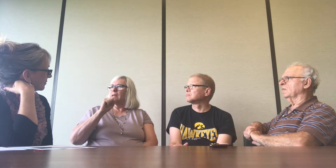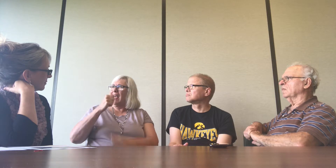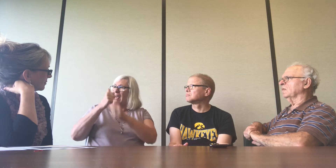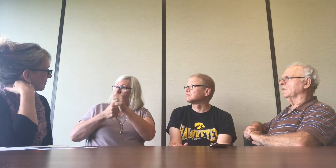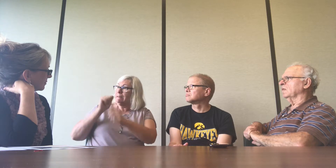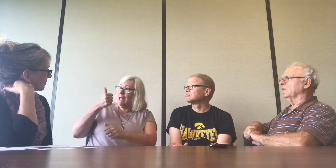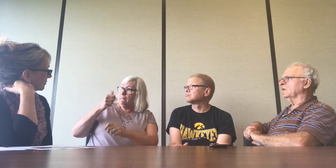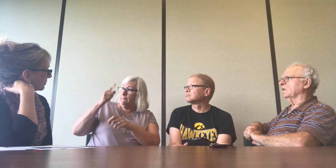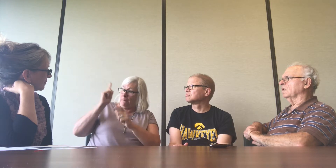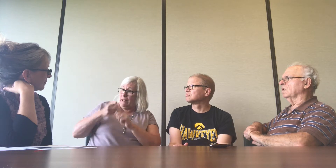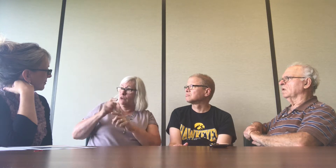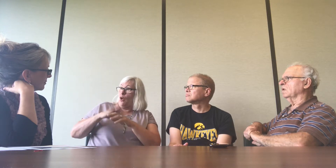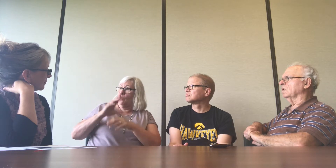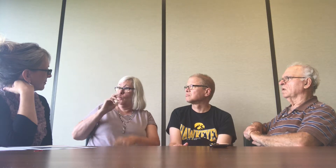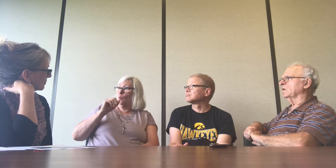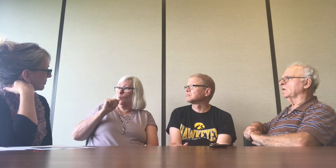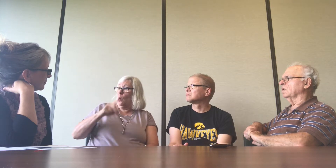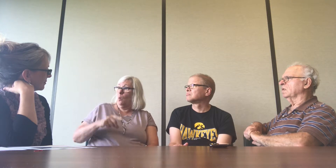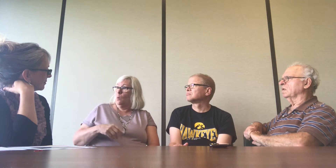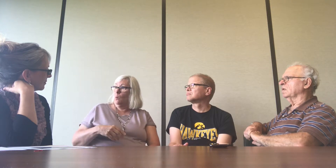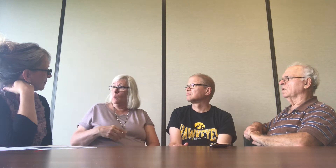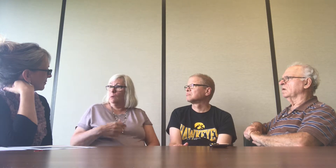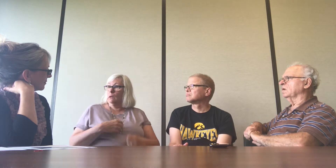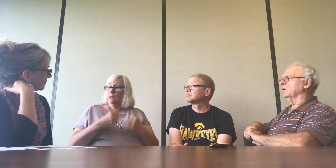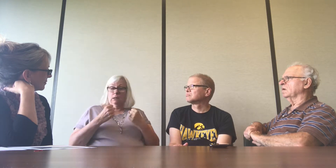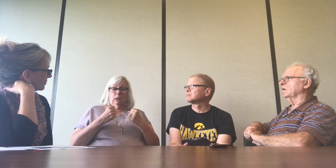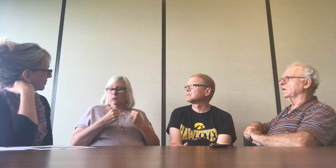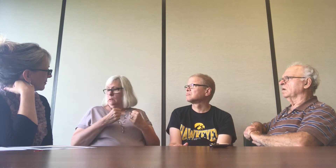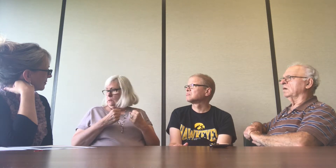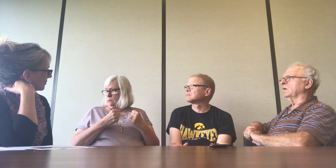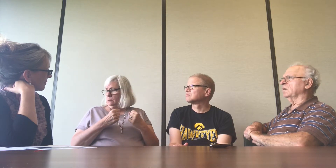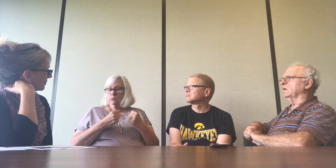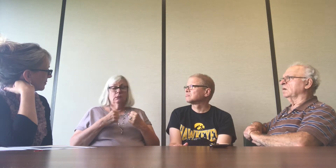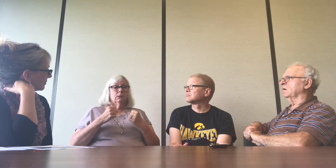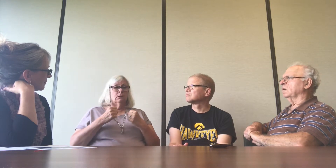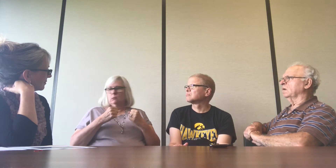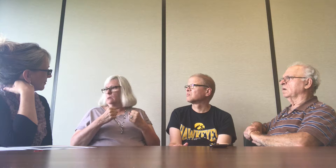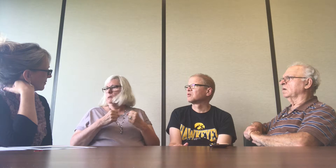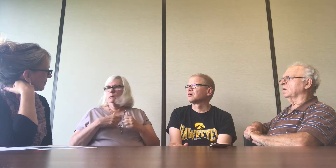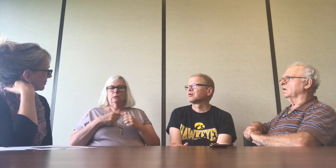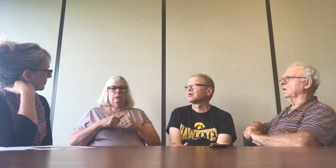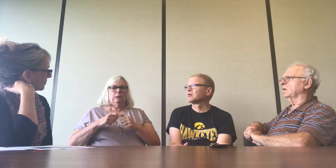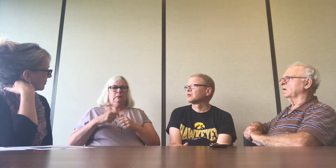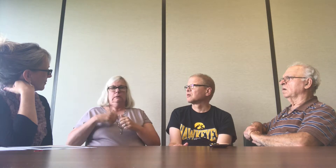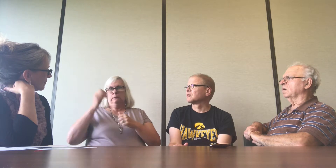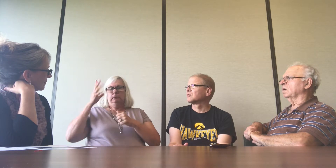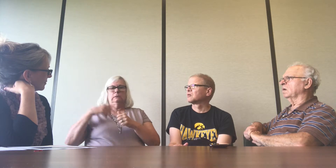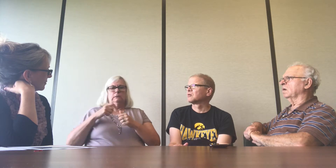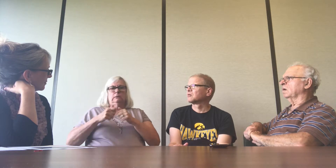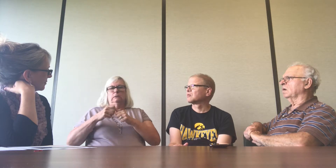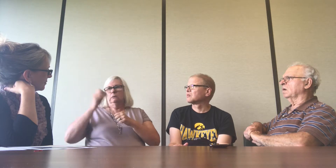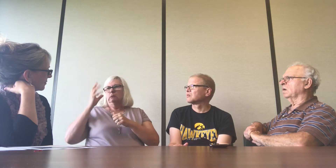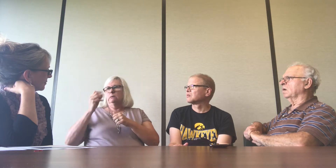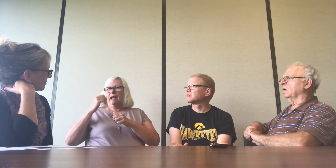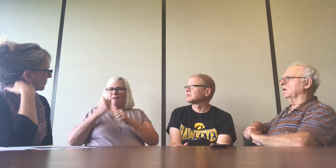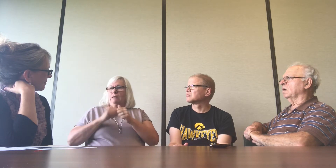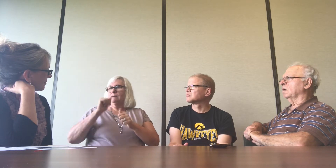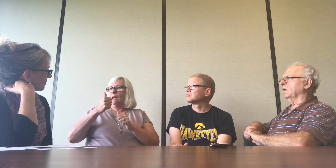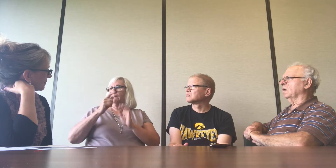They rode with me once to a deaf event, and every 10 minutes they had to text their son and tell them where they were.